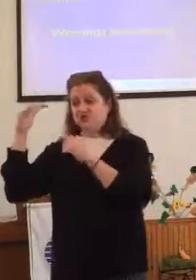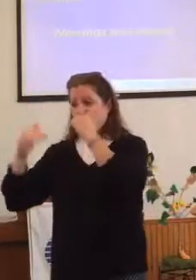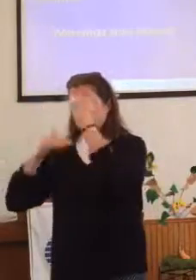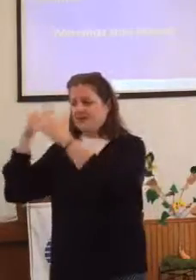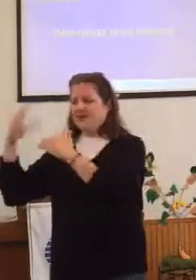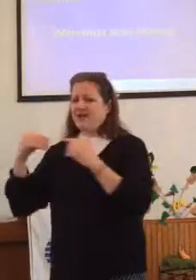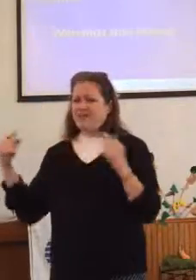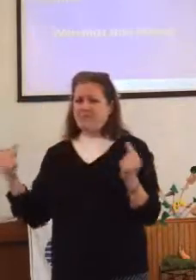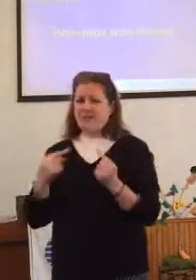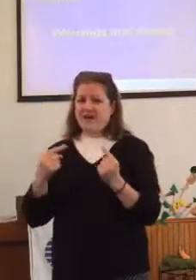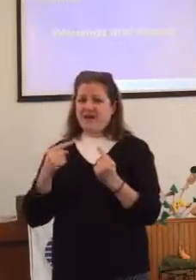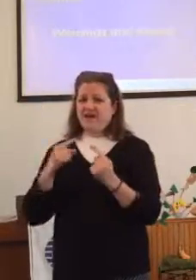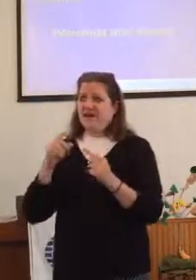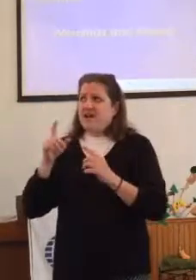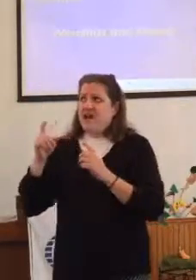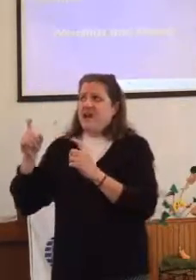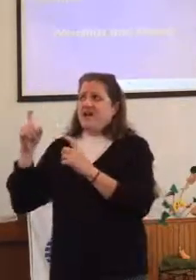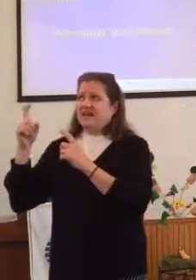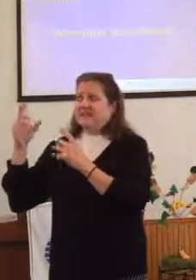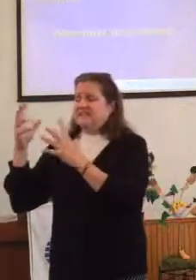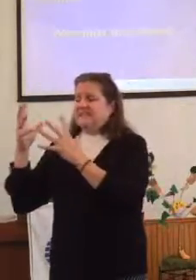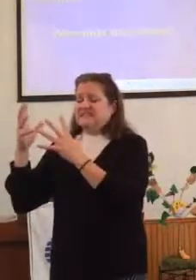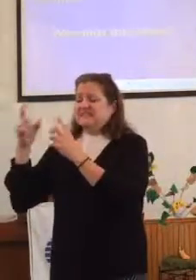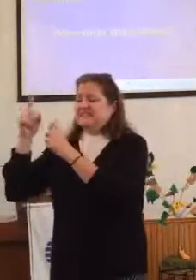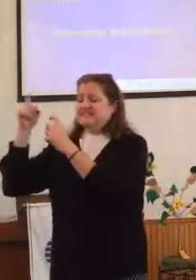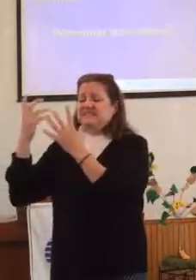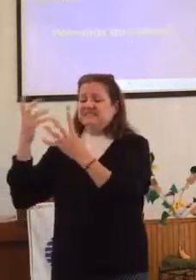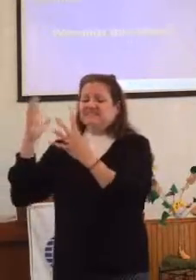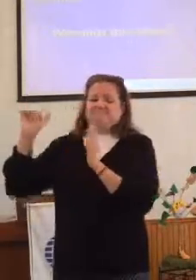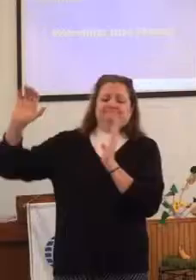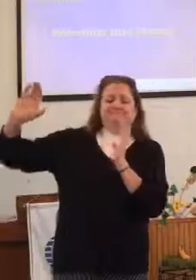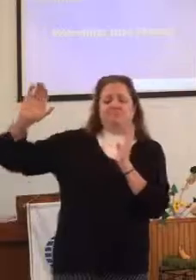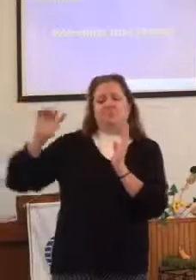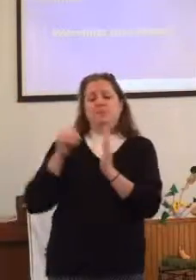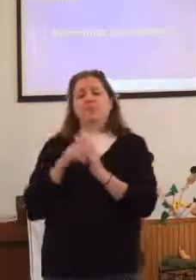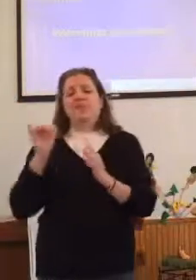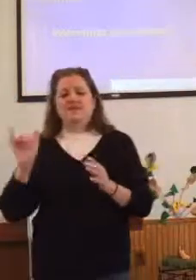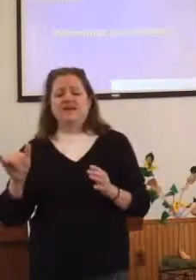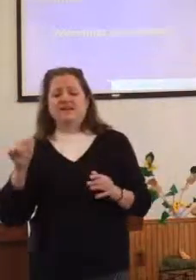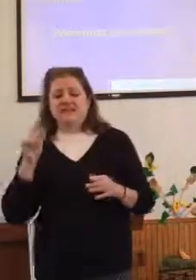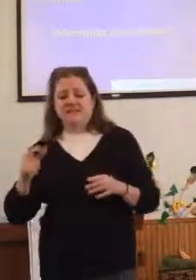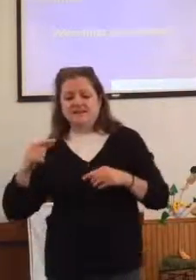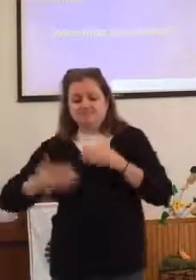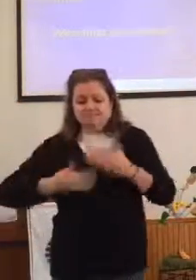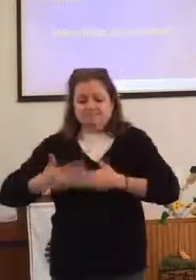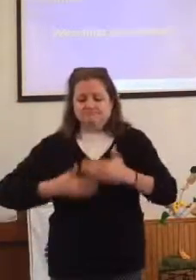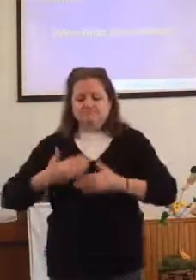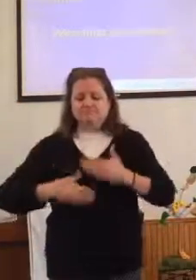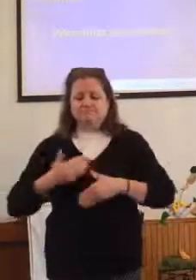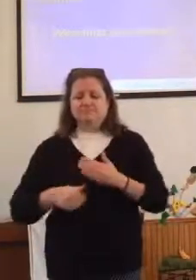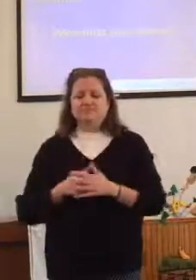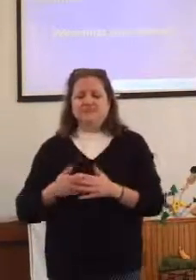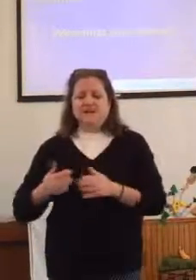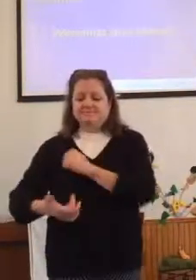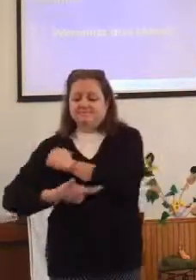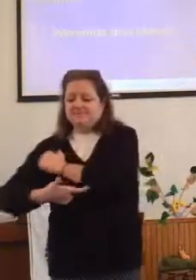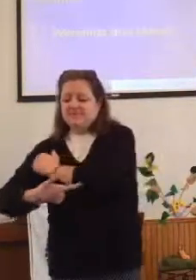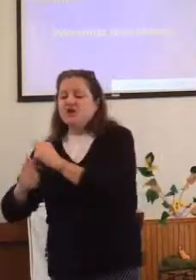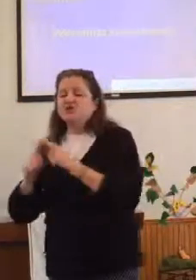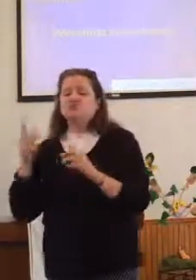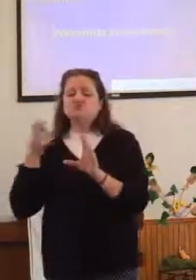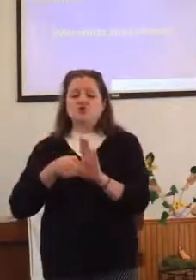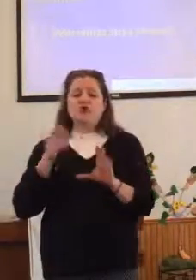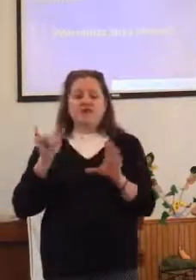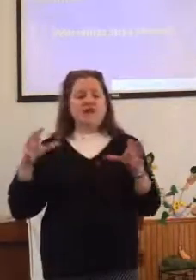the pain to find out. There's that compulsion again. The compulsion to join the